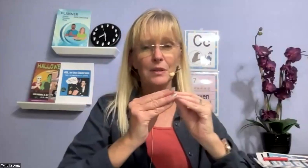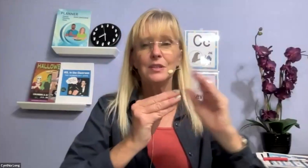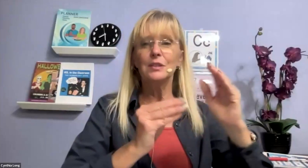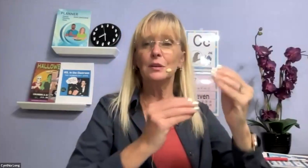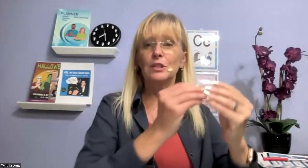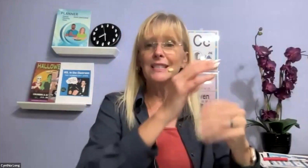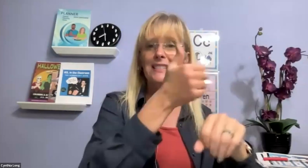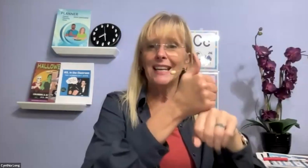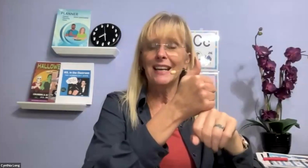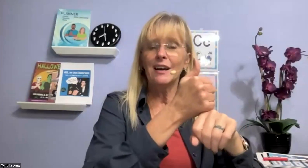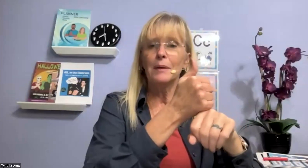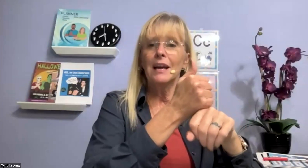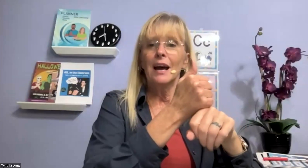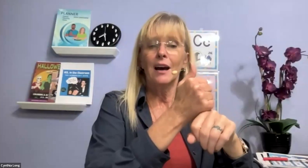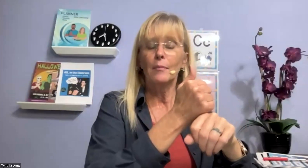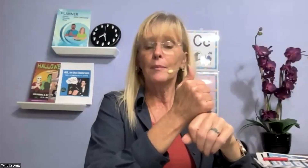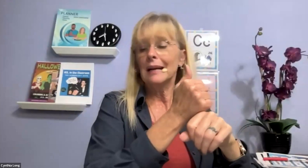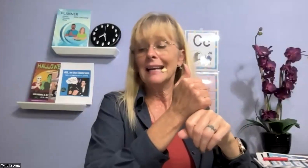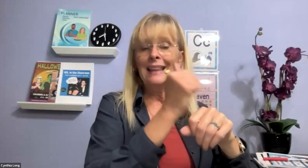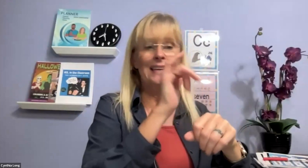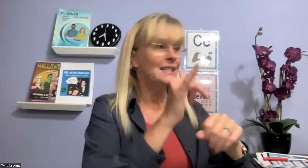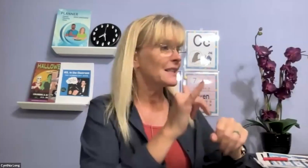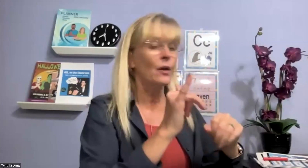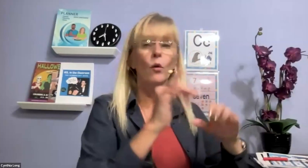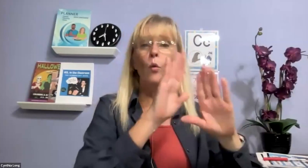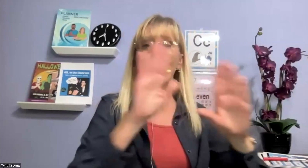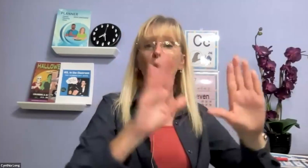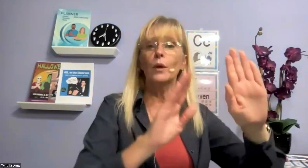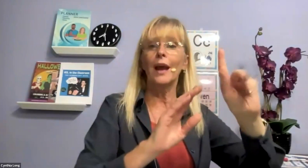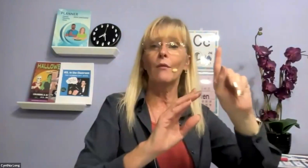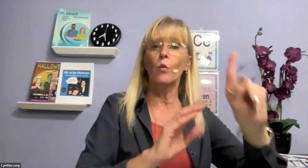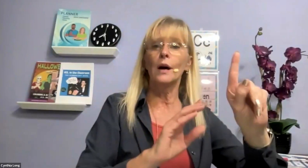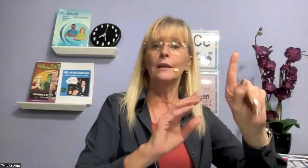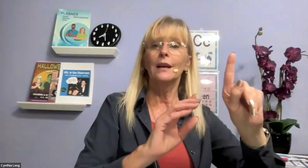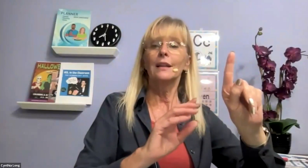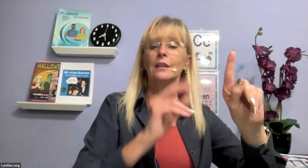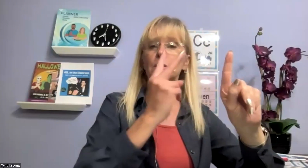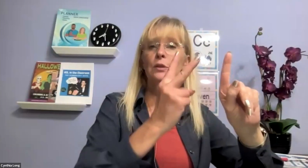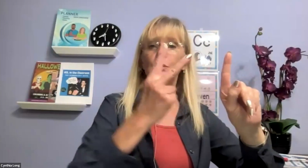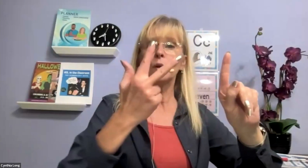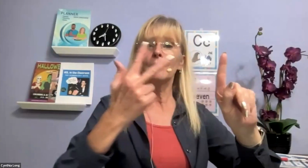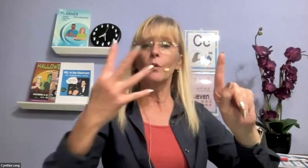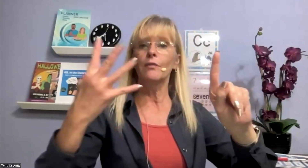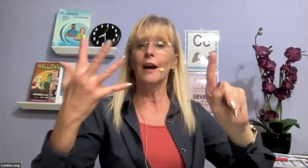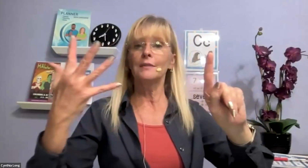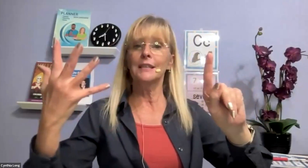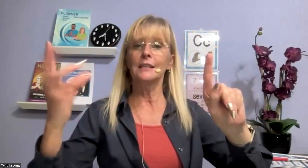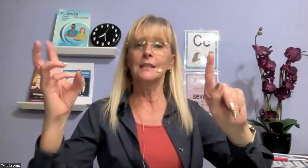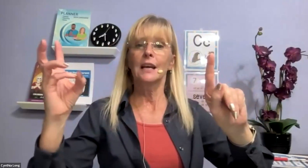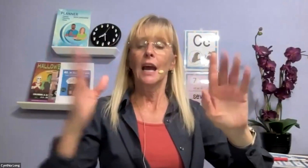numbers. So just setting up these like on the wall where you have 1, then 2, 3, 4, 5, 6, and